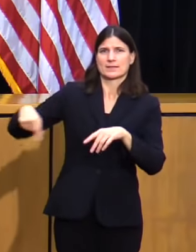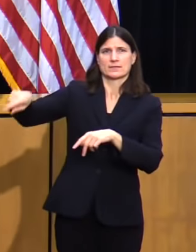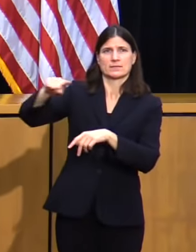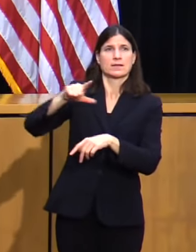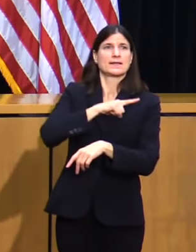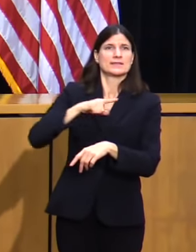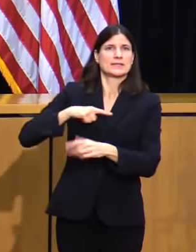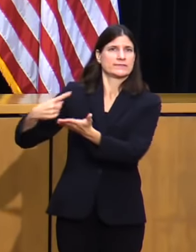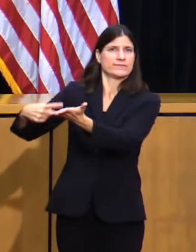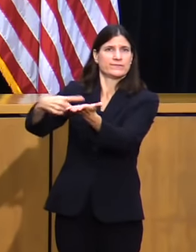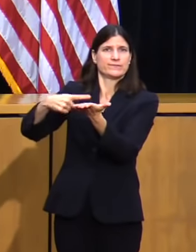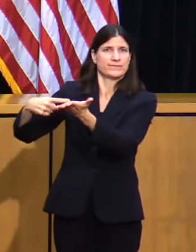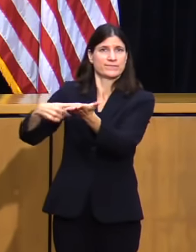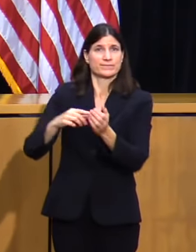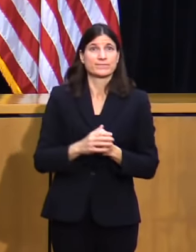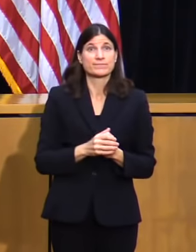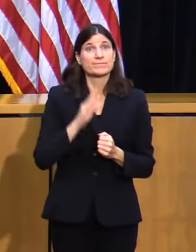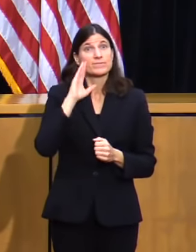because it tends to